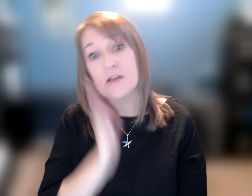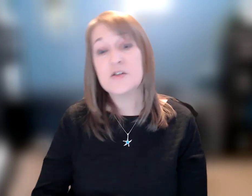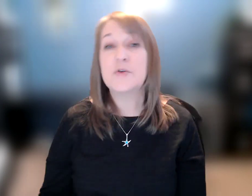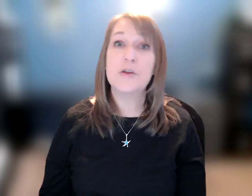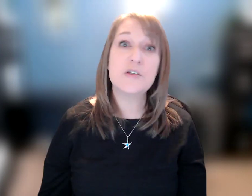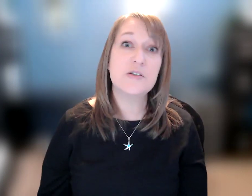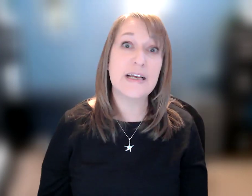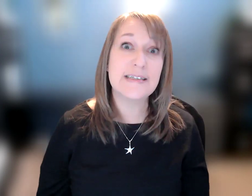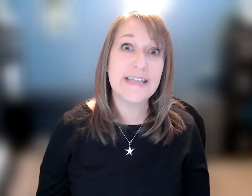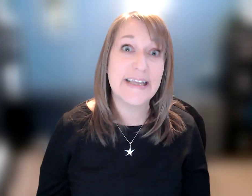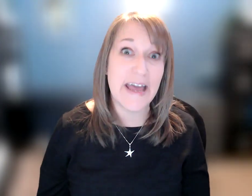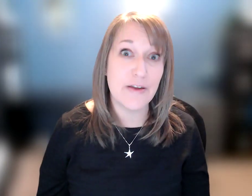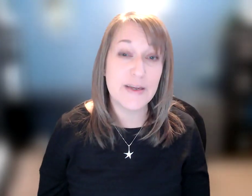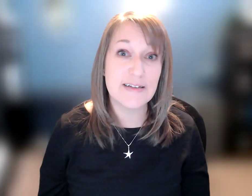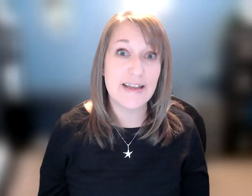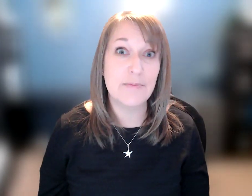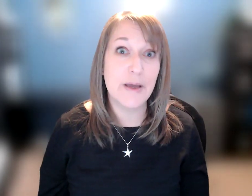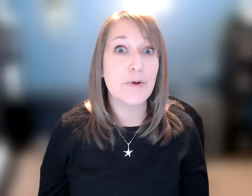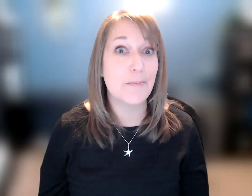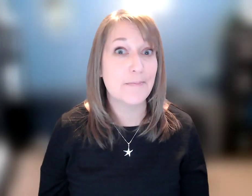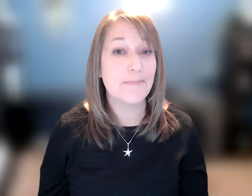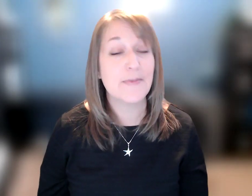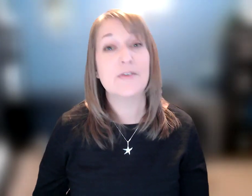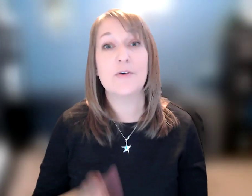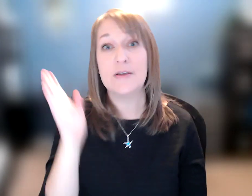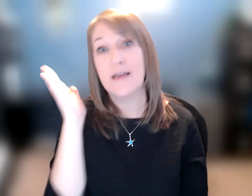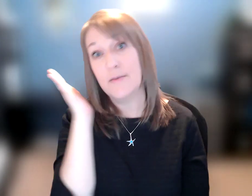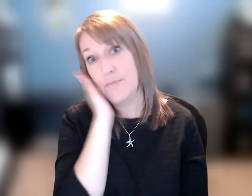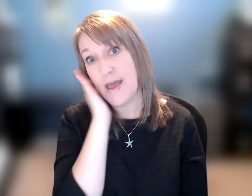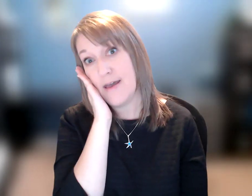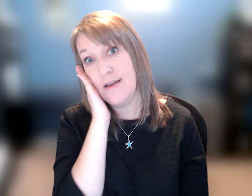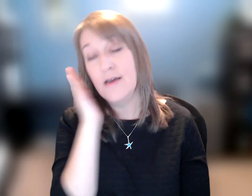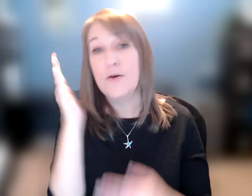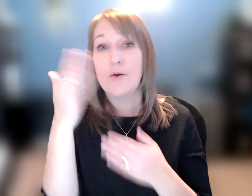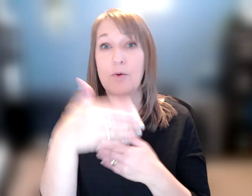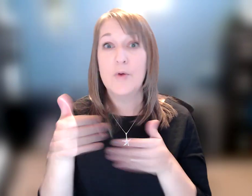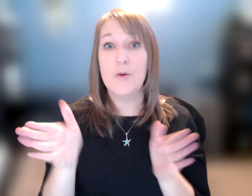So if you put those two signs together, we can sign bedroom. So we sign bed, room,